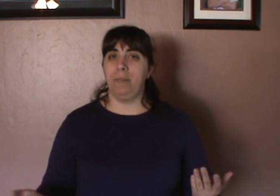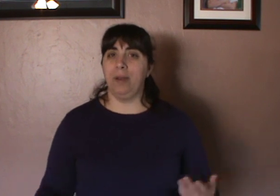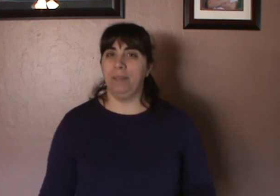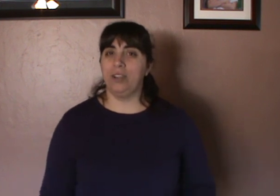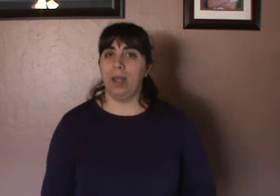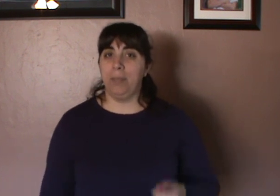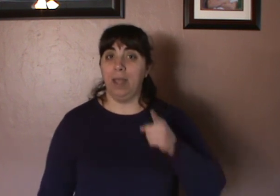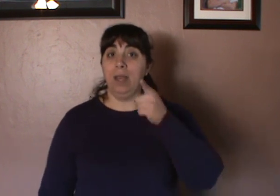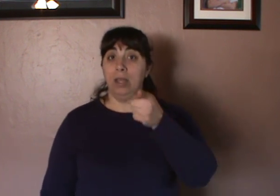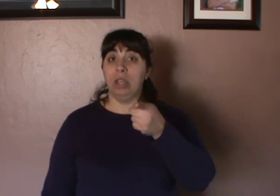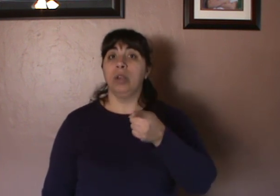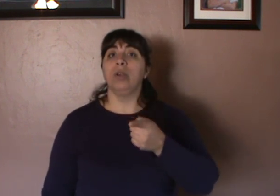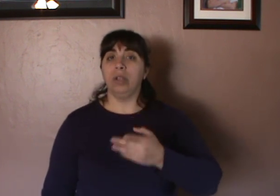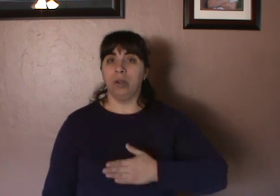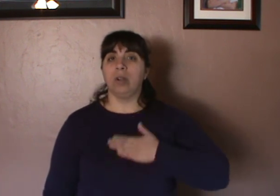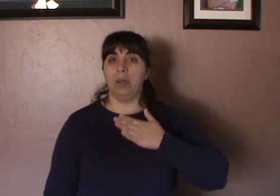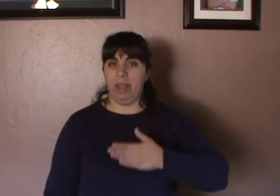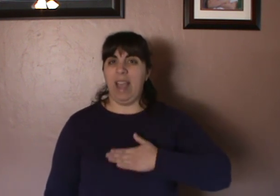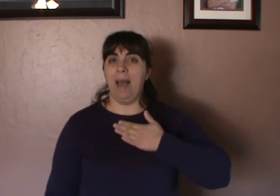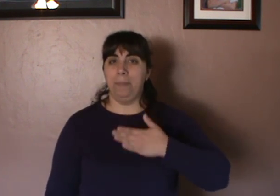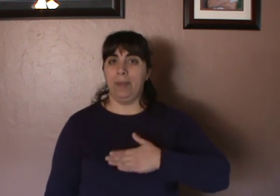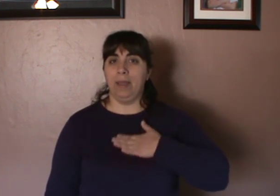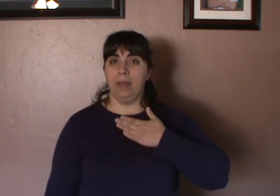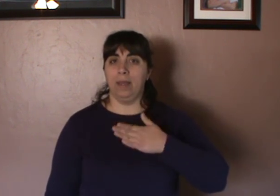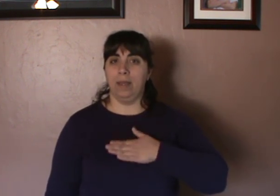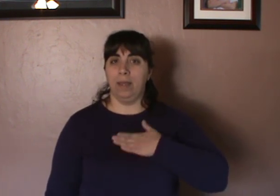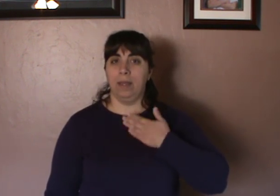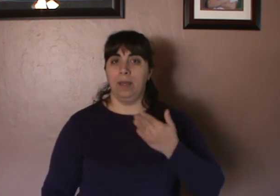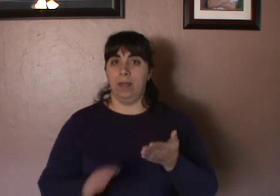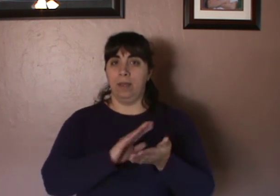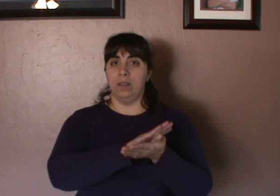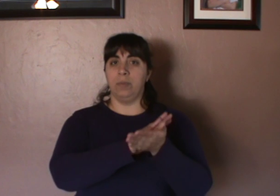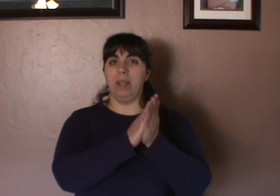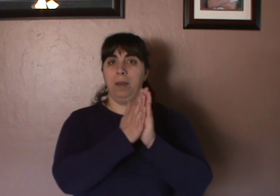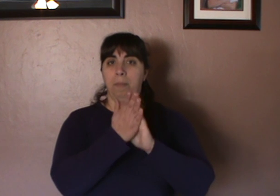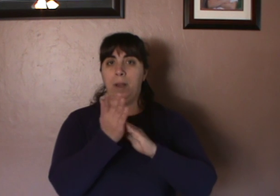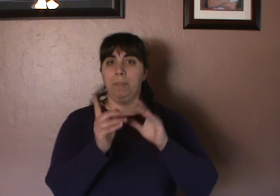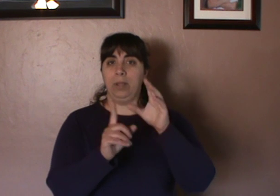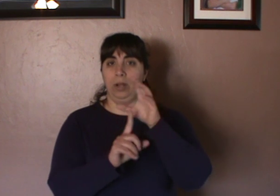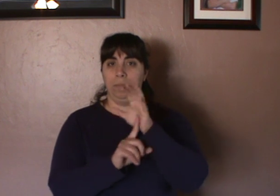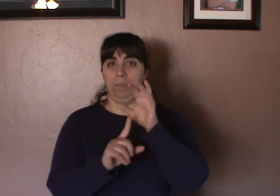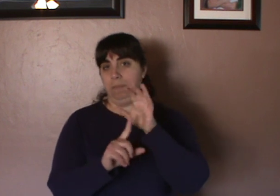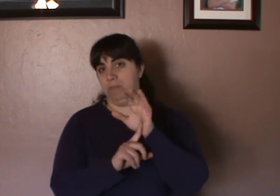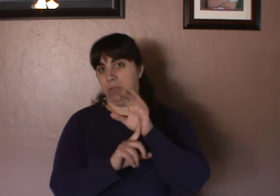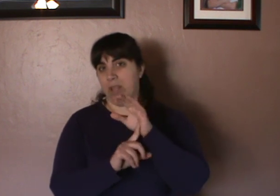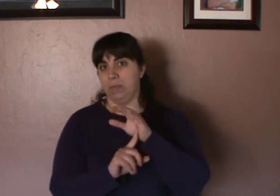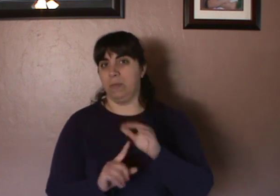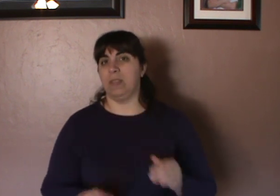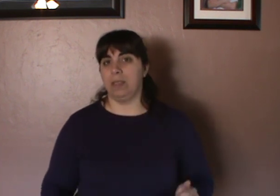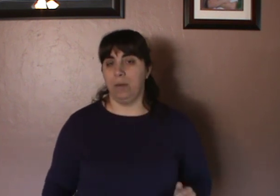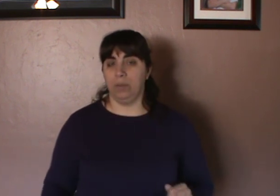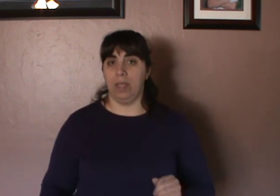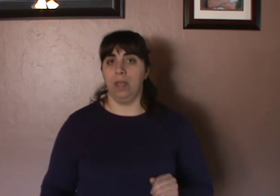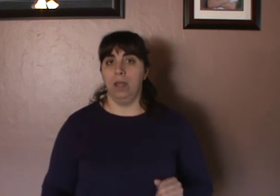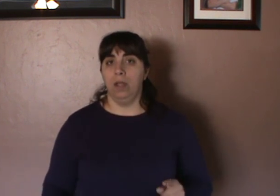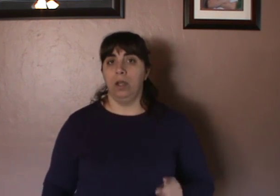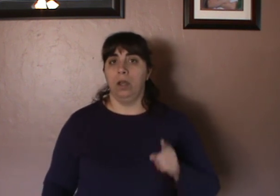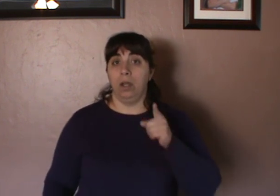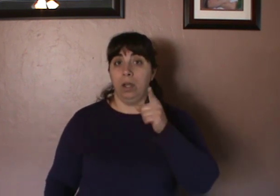bear it means you're happy, you're going to be happy to become popular. So that's the sign we'll say.